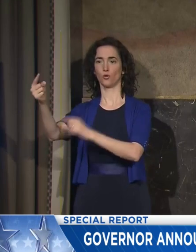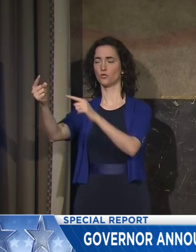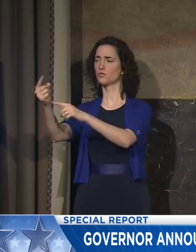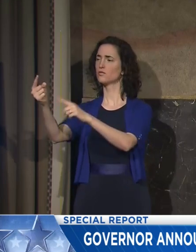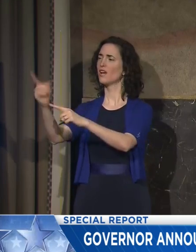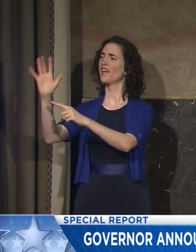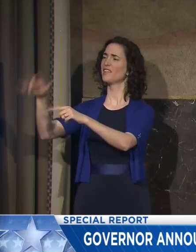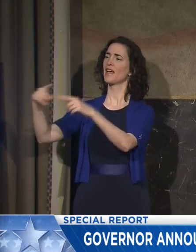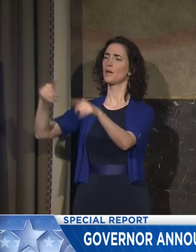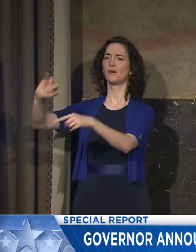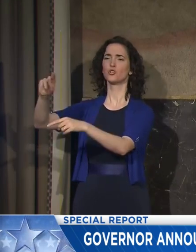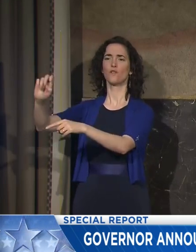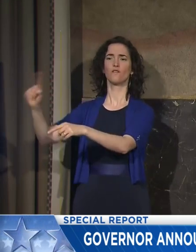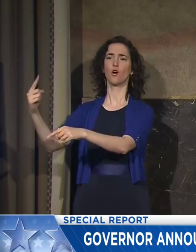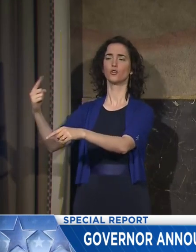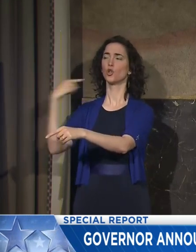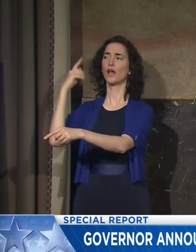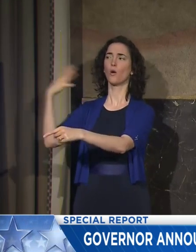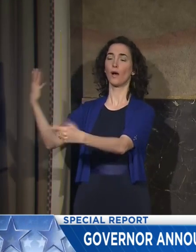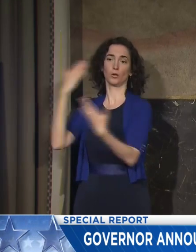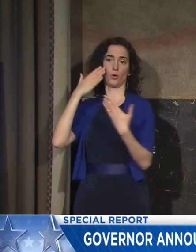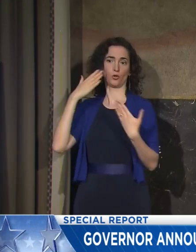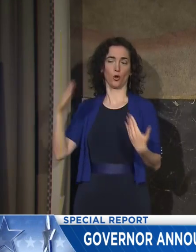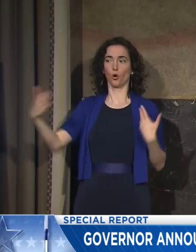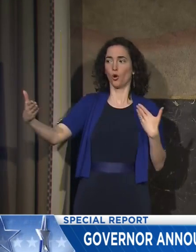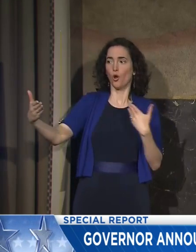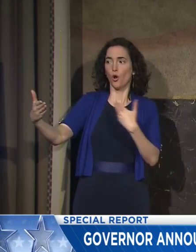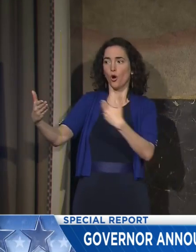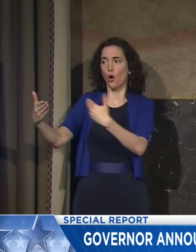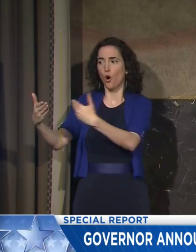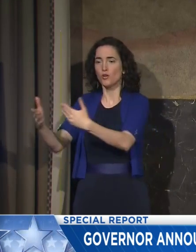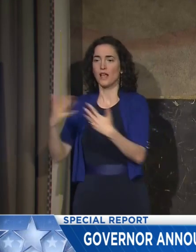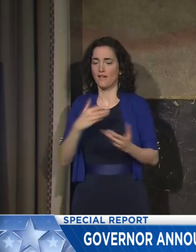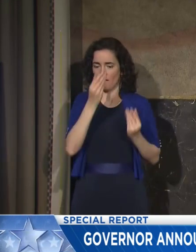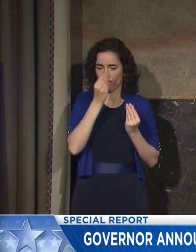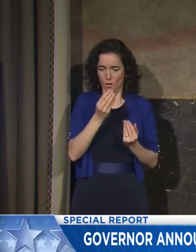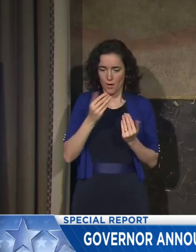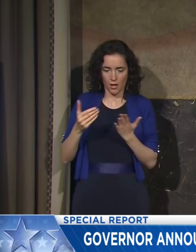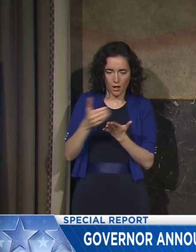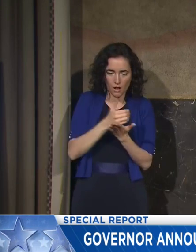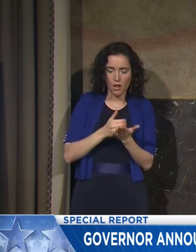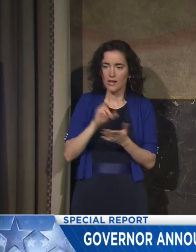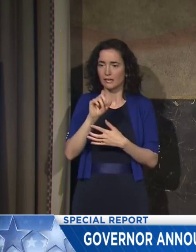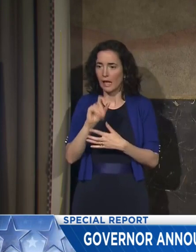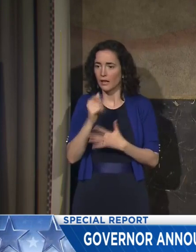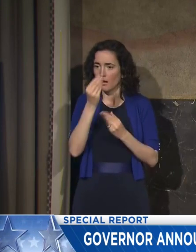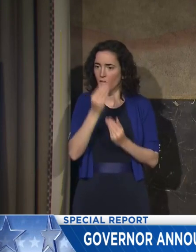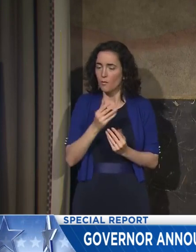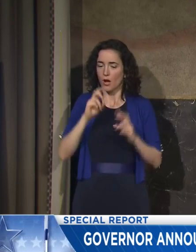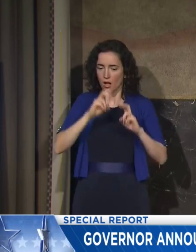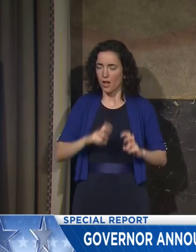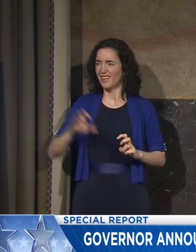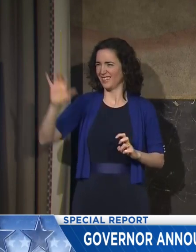looks like until we get there and have the most recent data to look at.